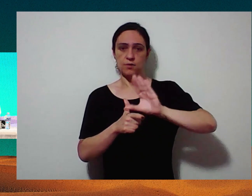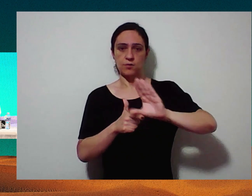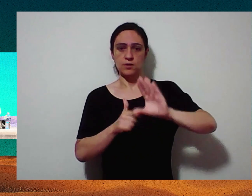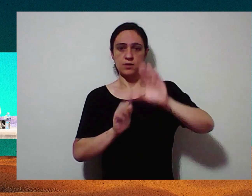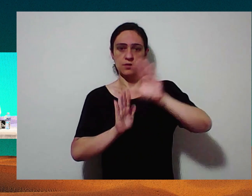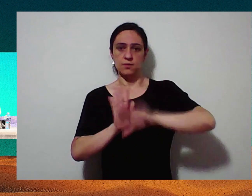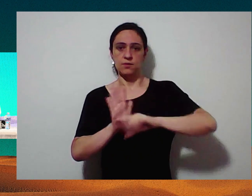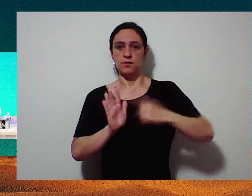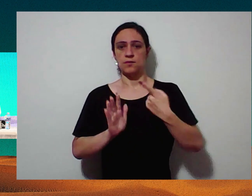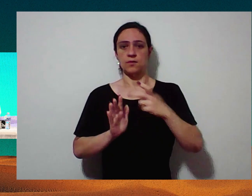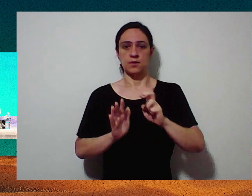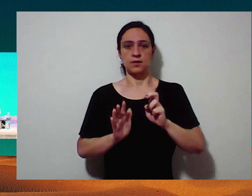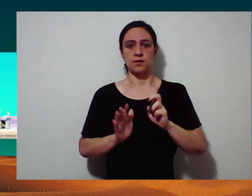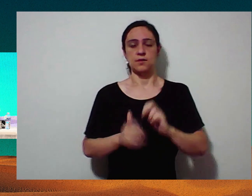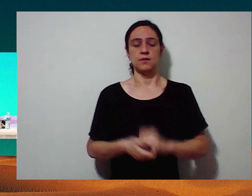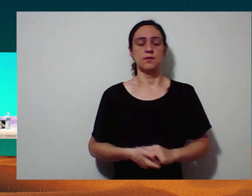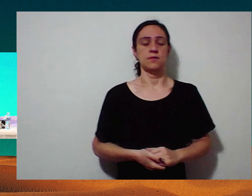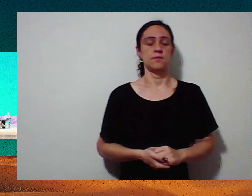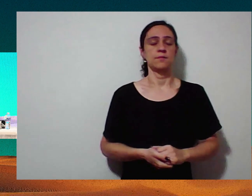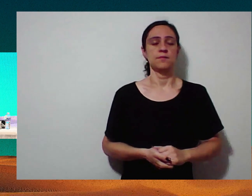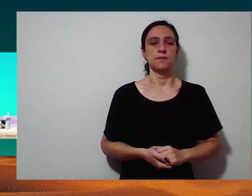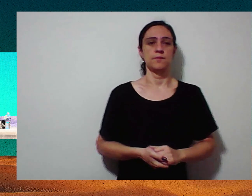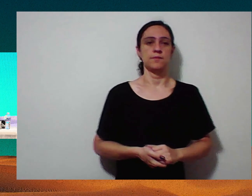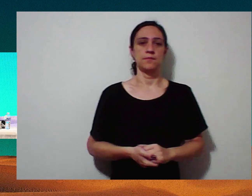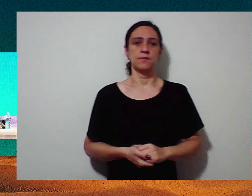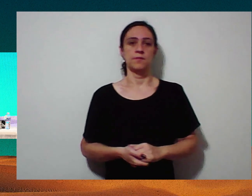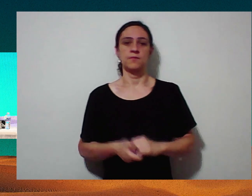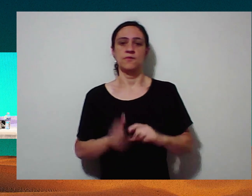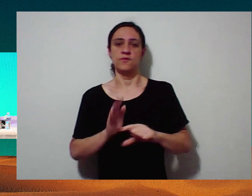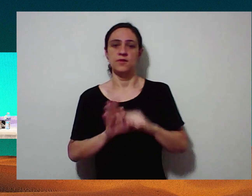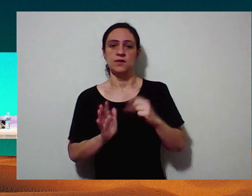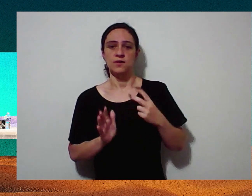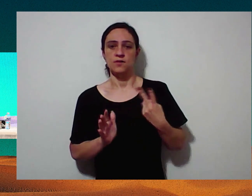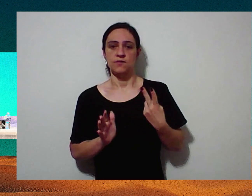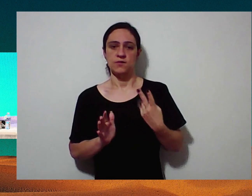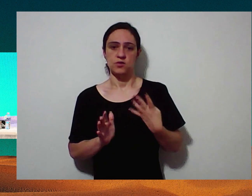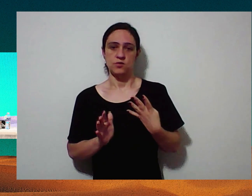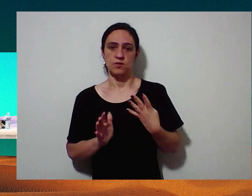versículo 24. verse 24.